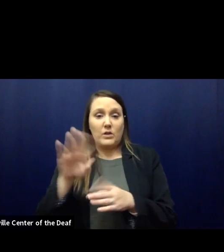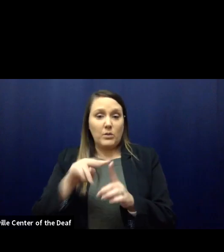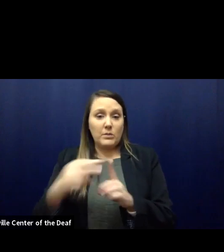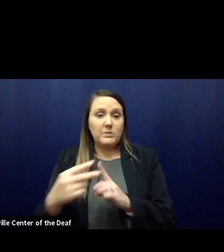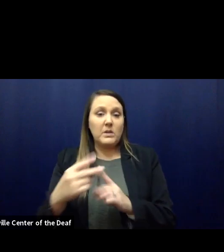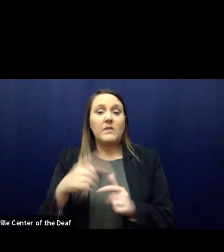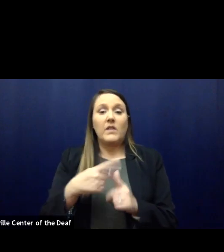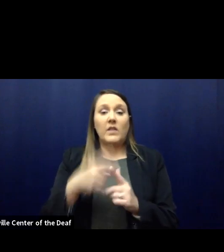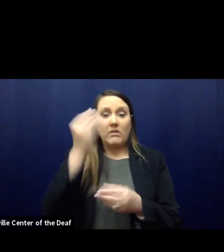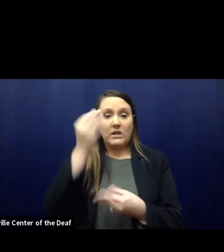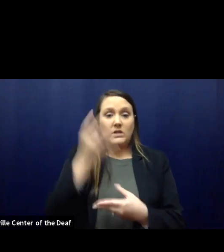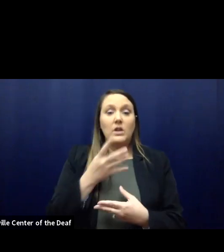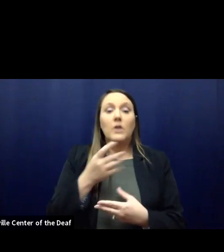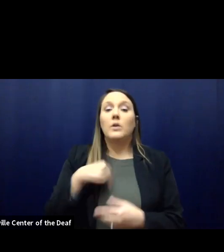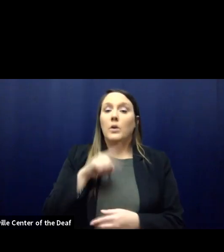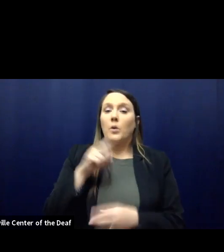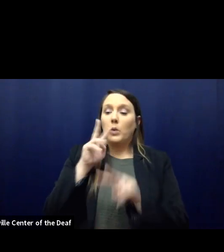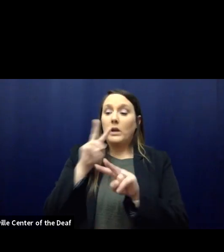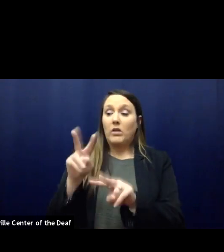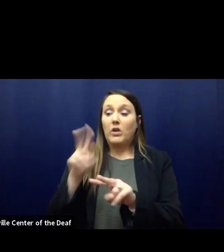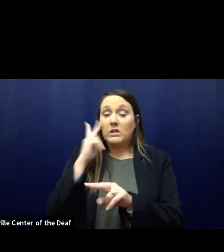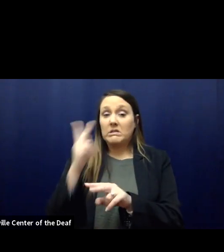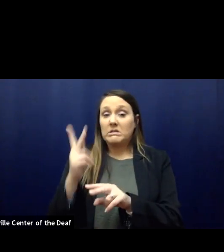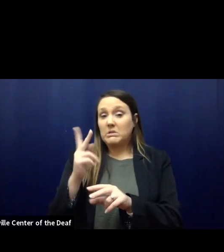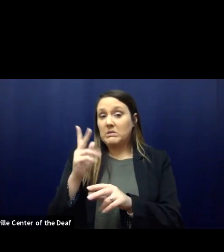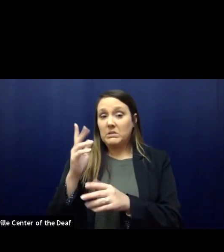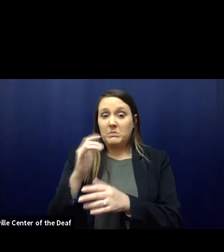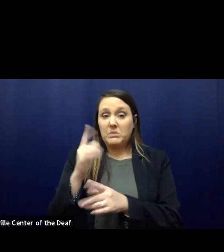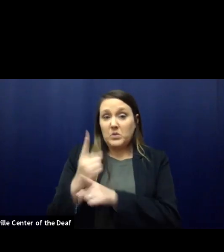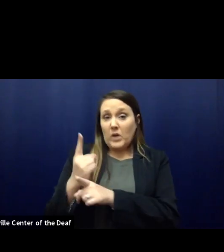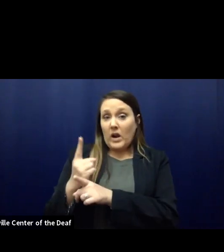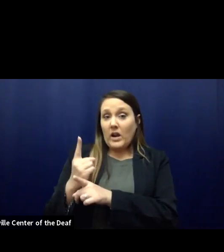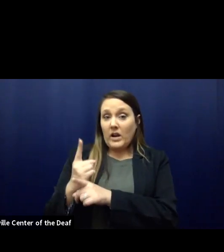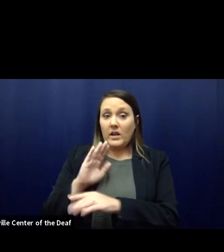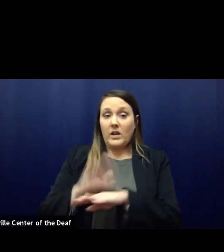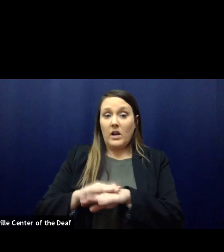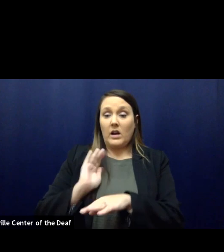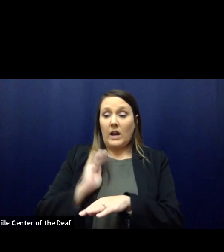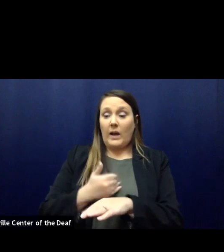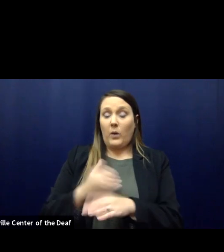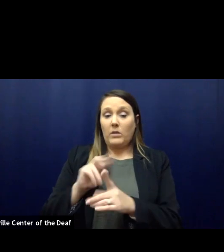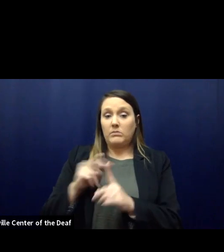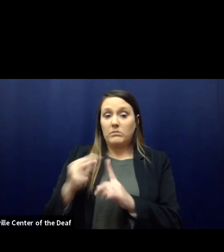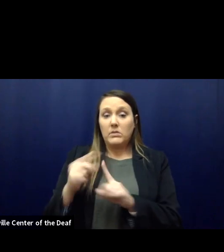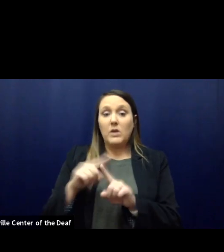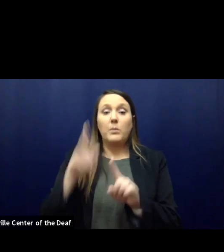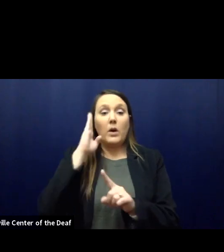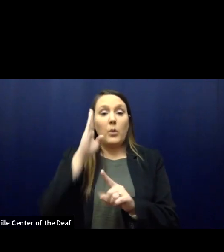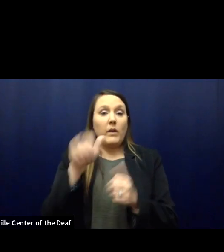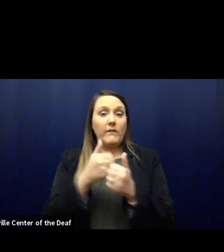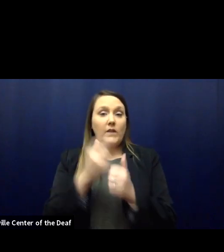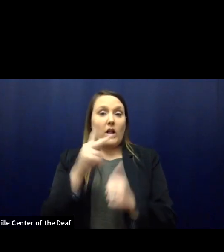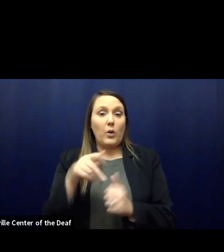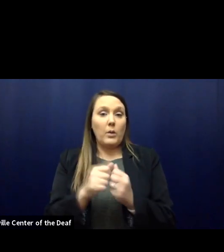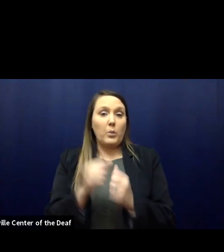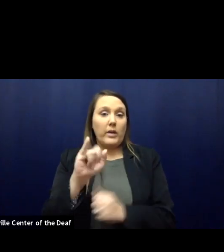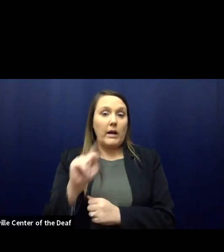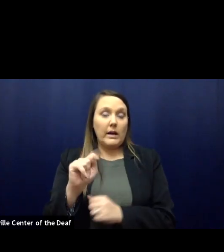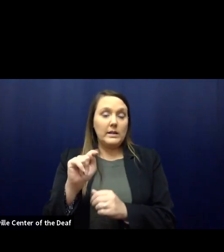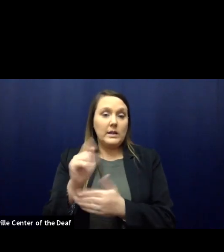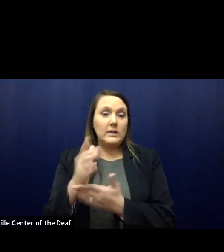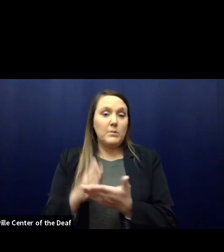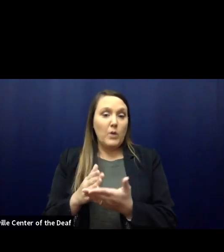we had looked at it at one point and it seemed correct. Yeah, Vincent, it looks like it's okay on our end, but again, we will follow up with our IT division to make sure that's pushing